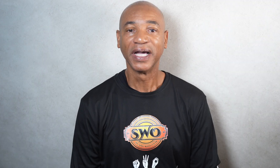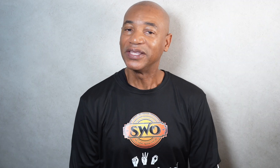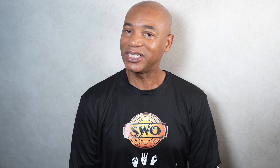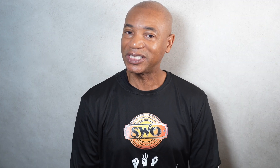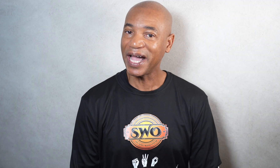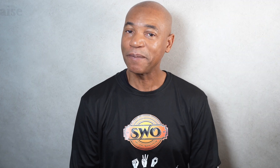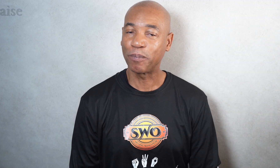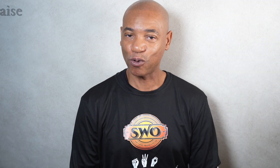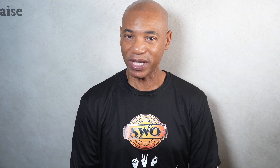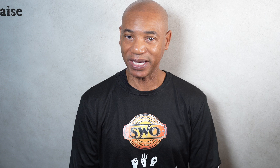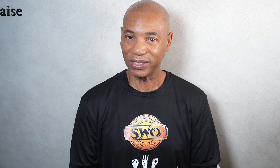The sign praise.